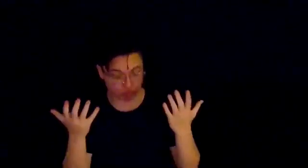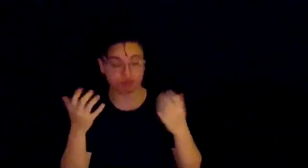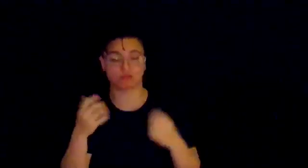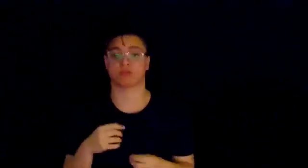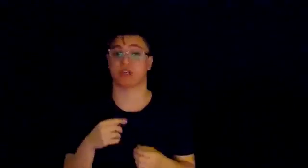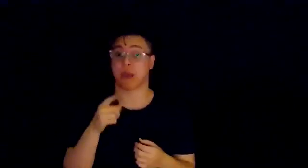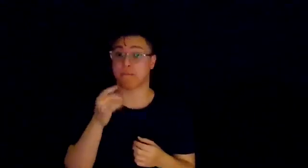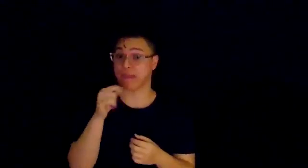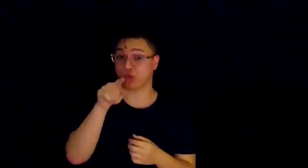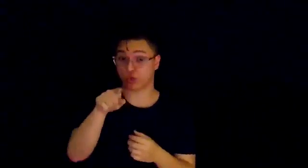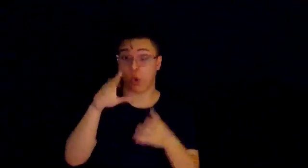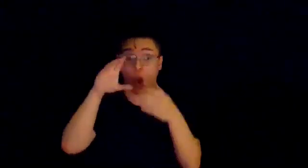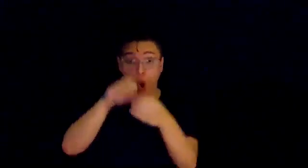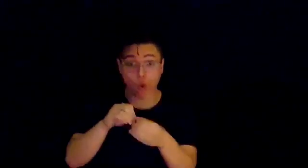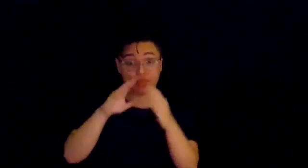with family or friends.